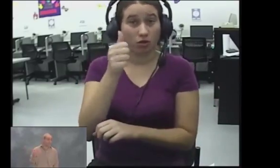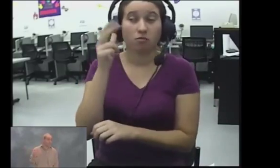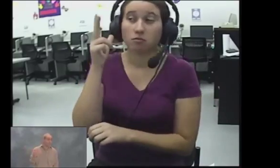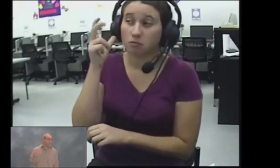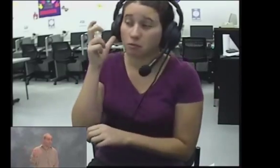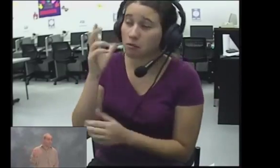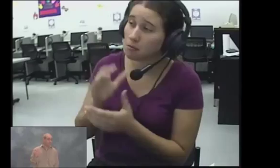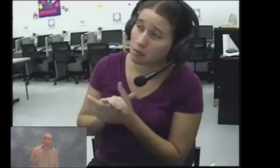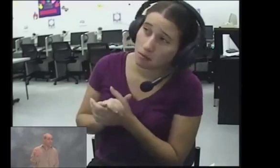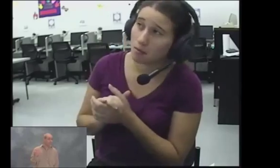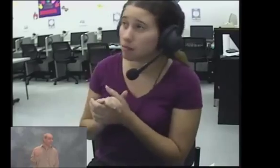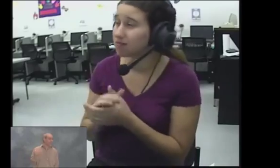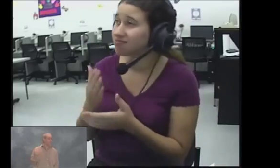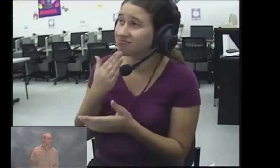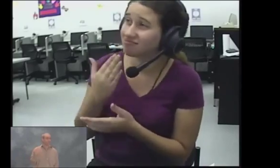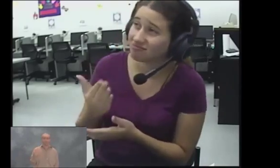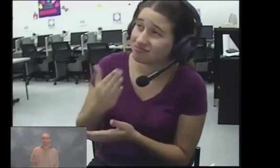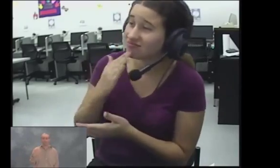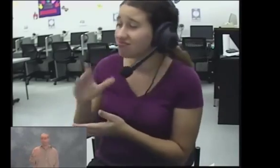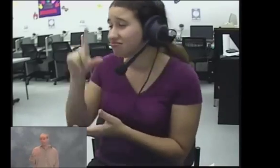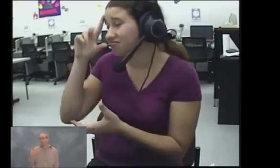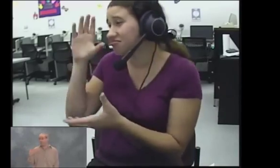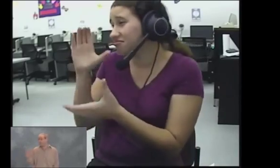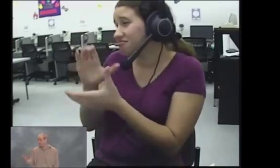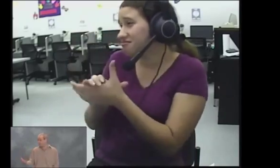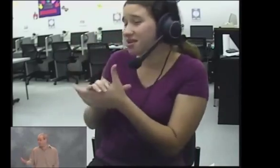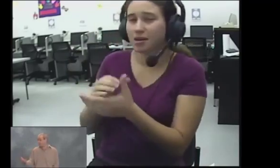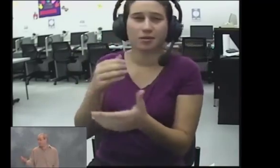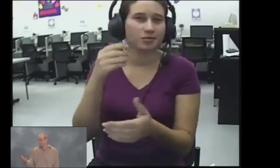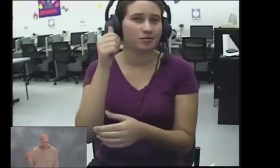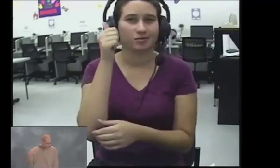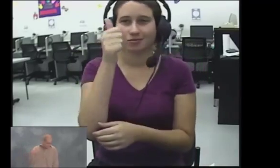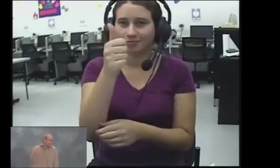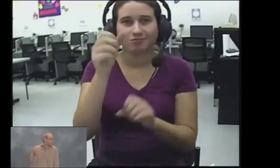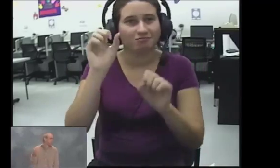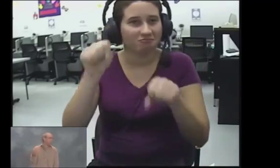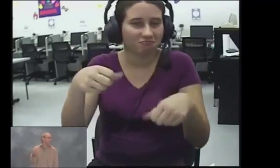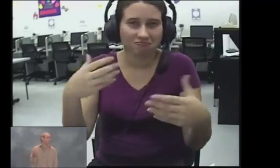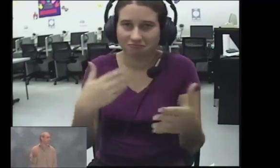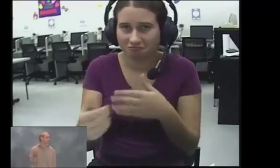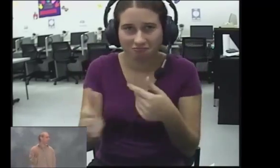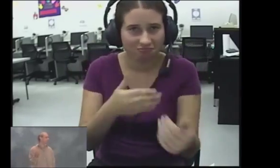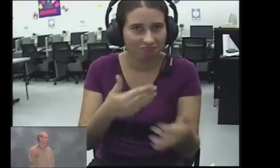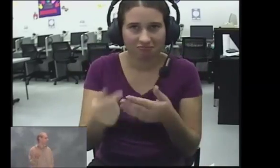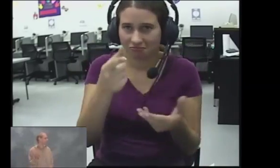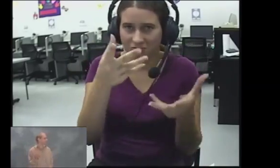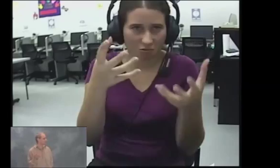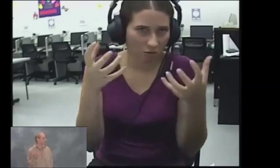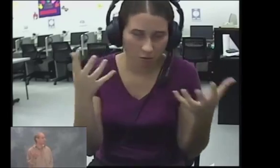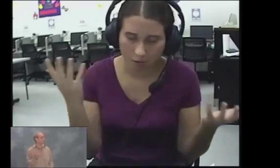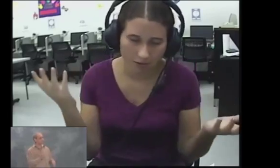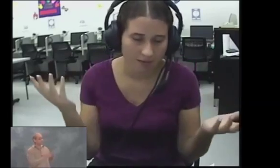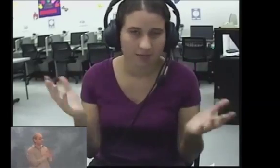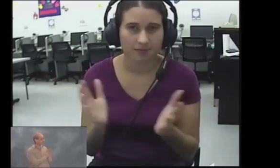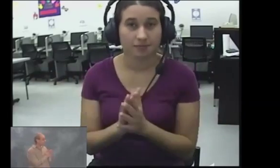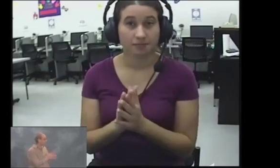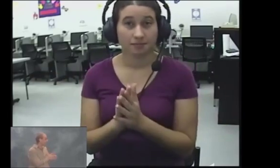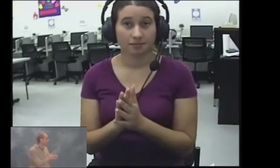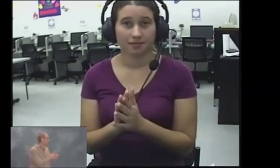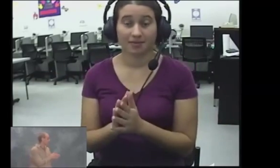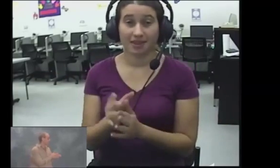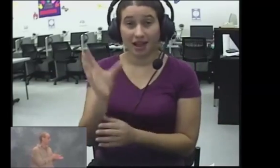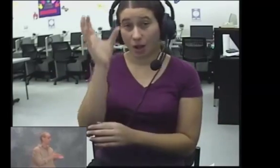you think of me and how much stock you'd like to put in my opinion, and do what you want with those opinions. But here's the thing